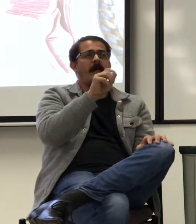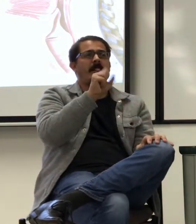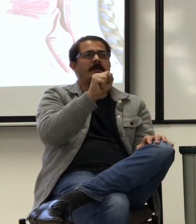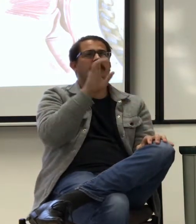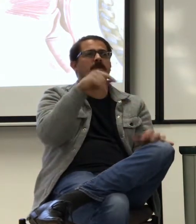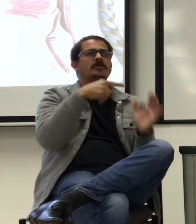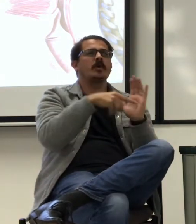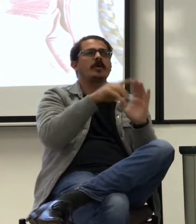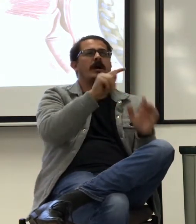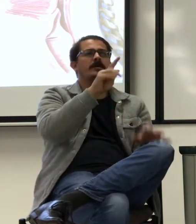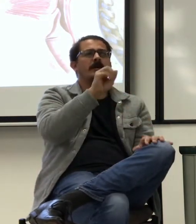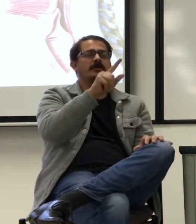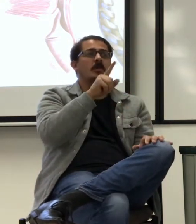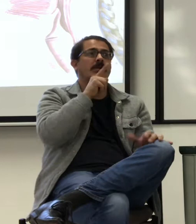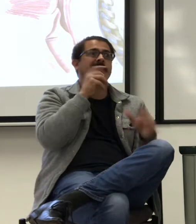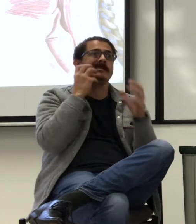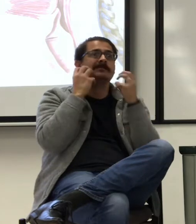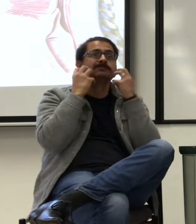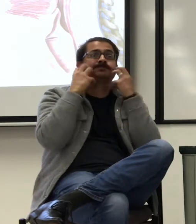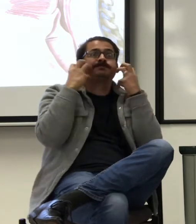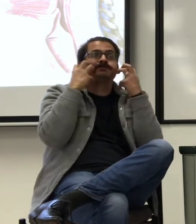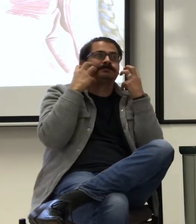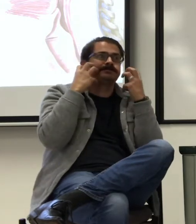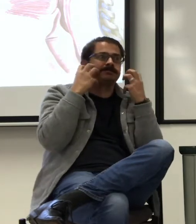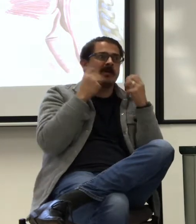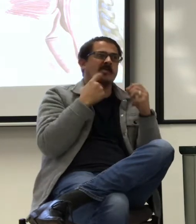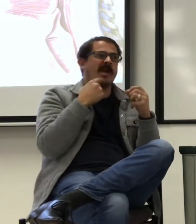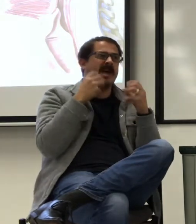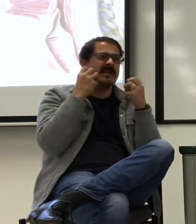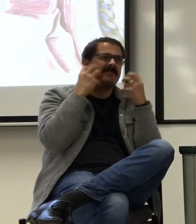those tonsils really enlarged and inflamed.